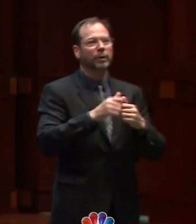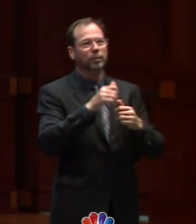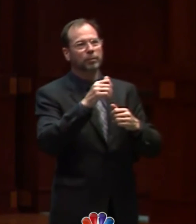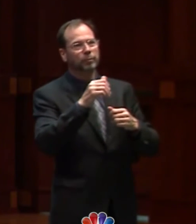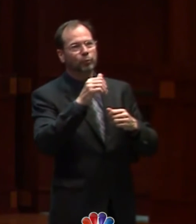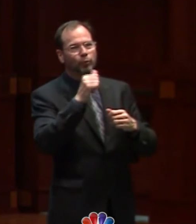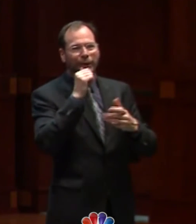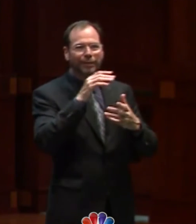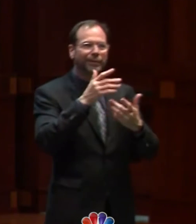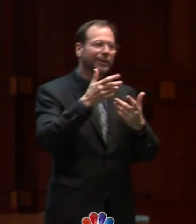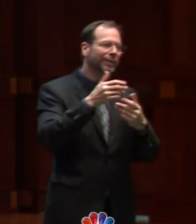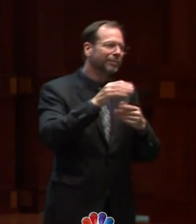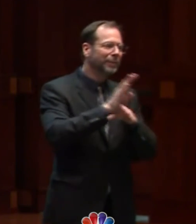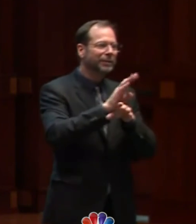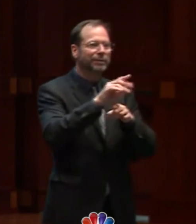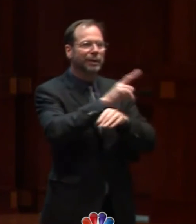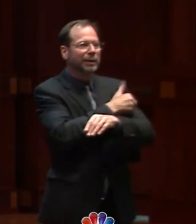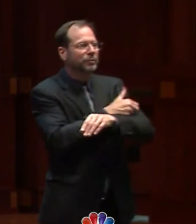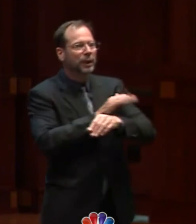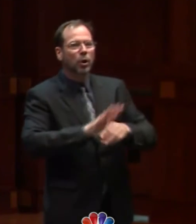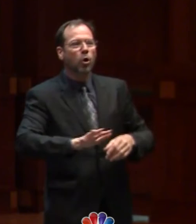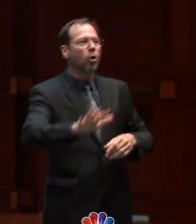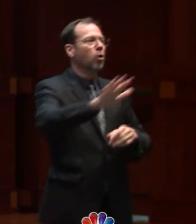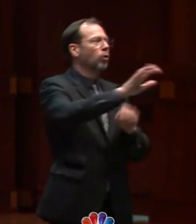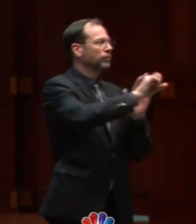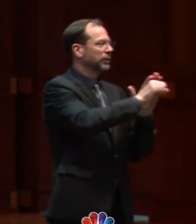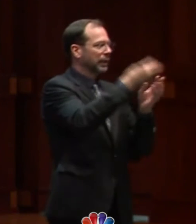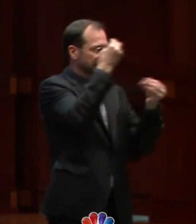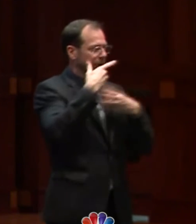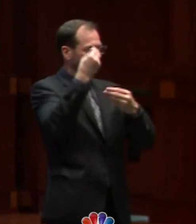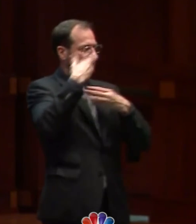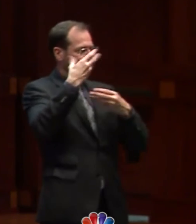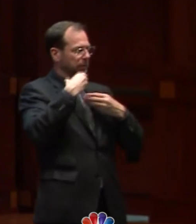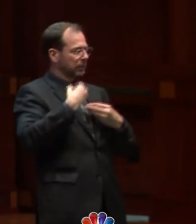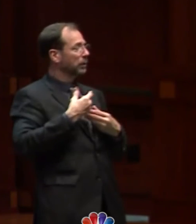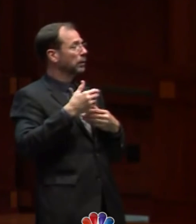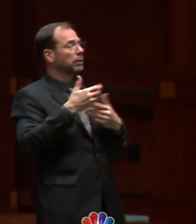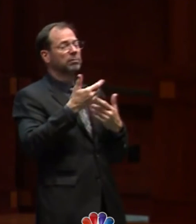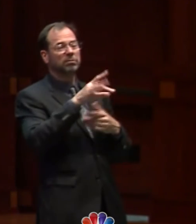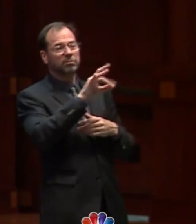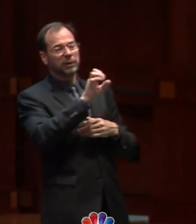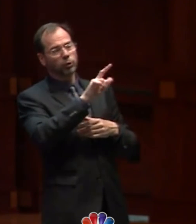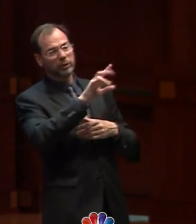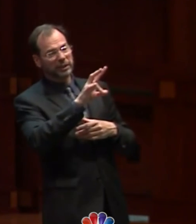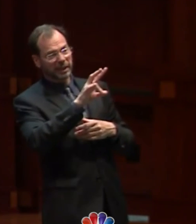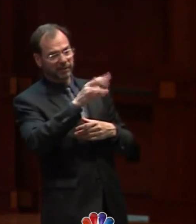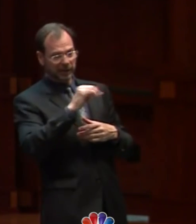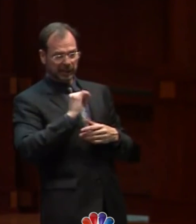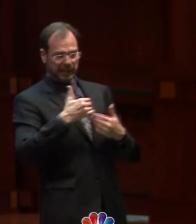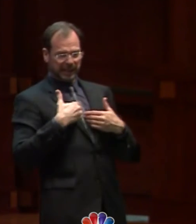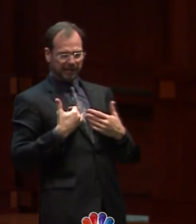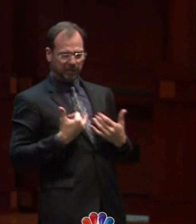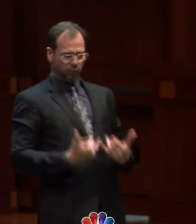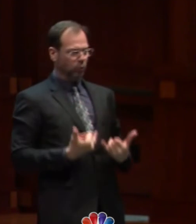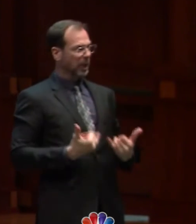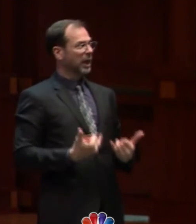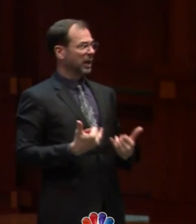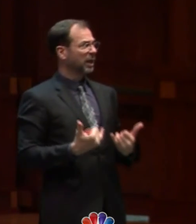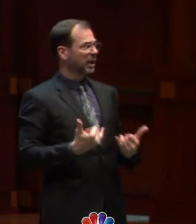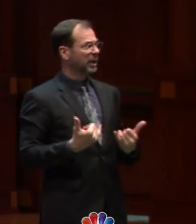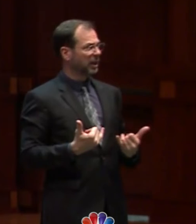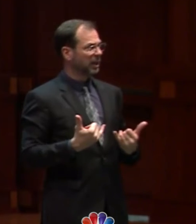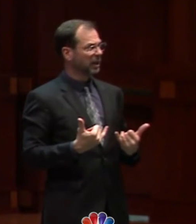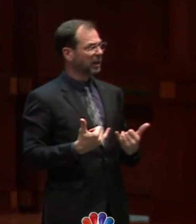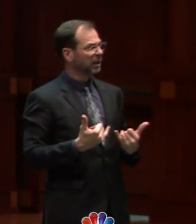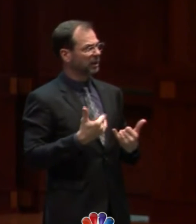private providers, such as all the hospitals around the states. And so the 827 that I have as of today